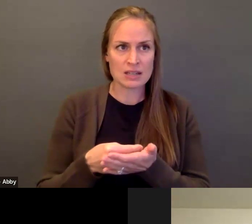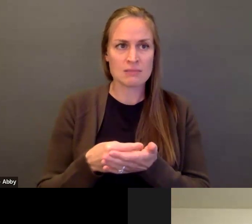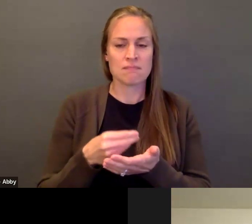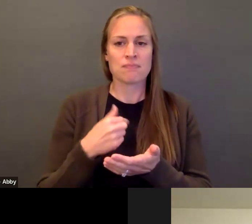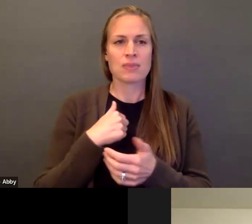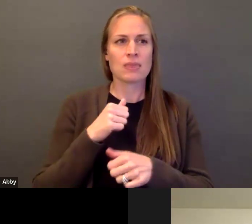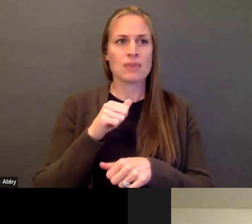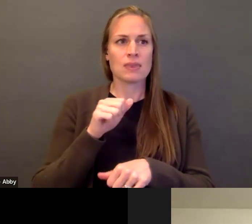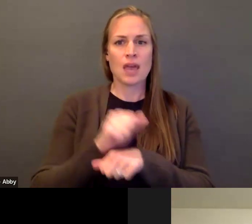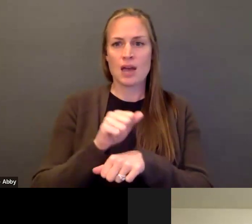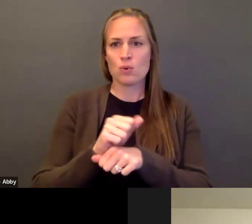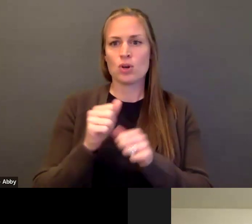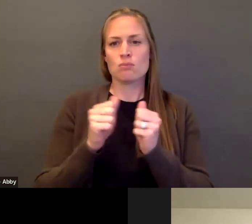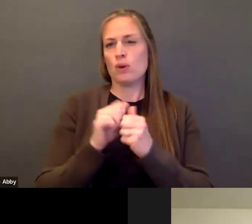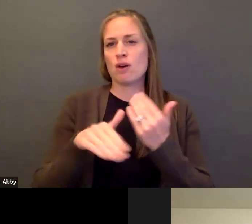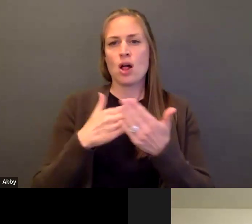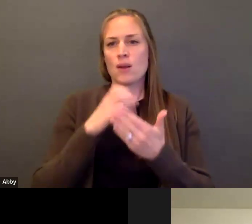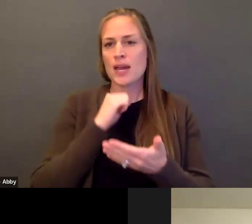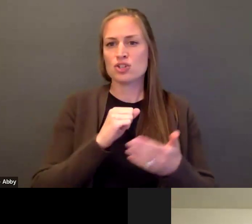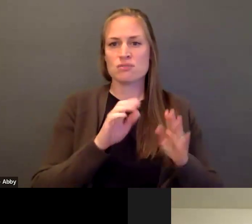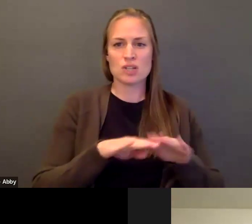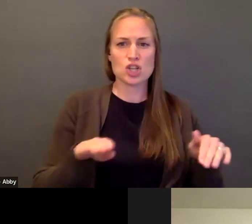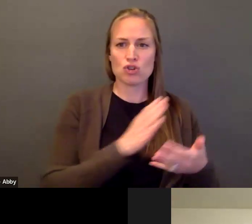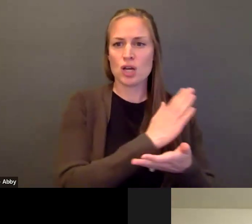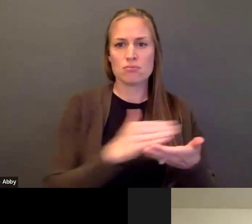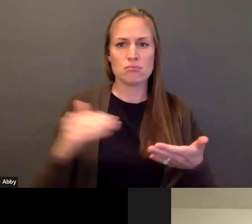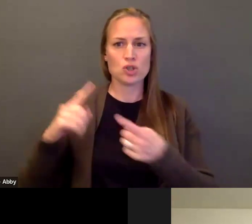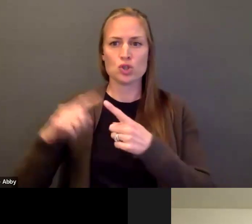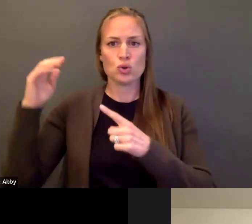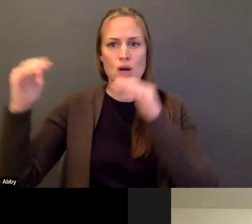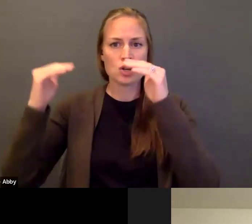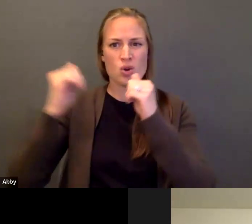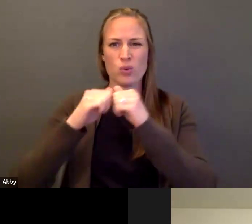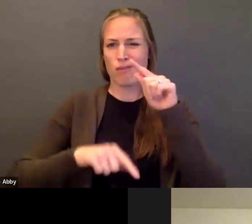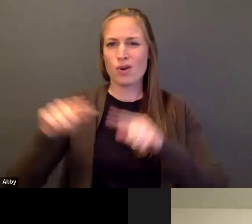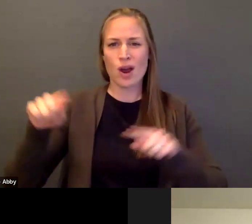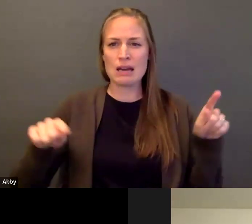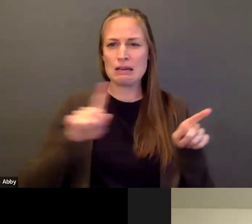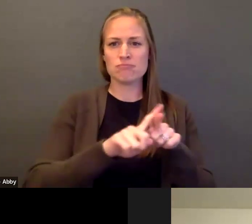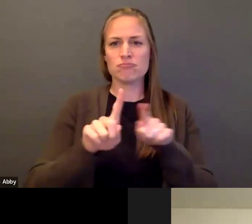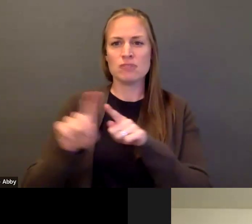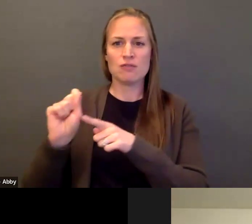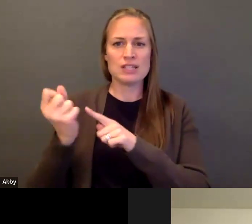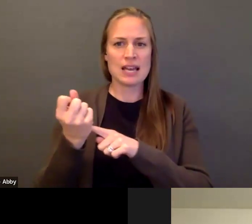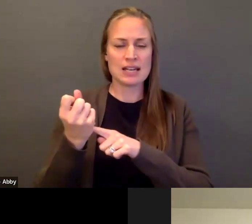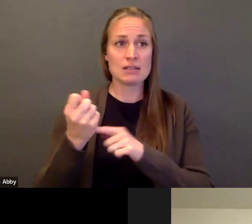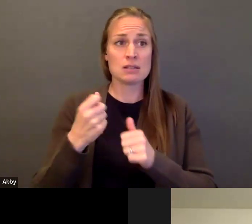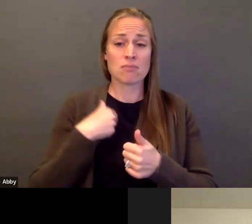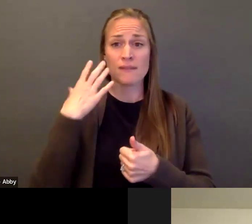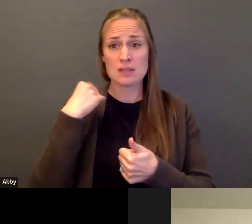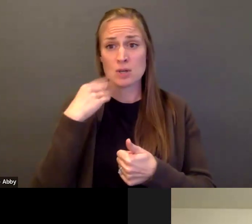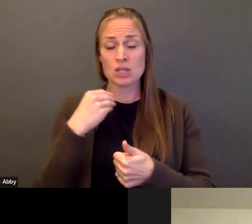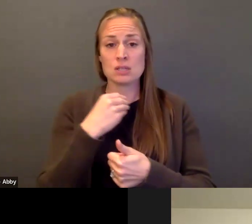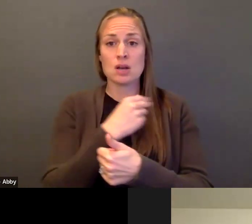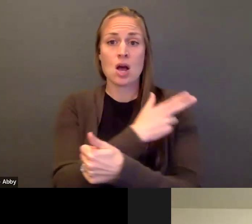age span from children to adult, in a variety of different settings. And I've experienced hospitals coming out